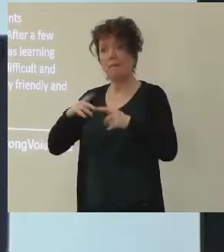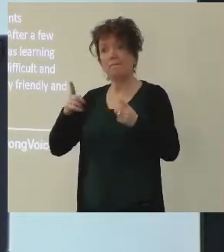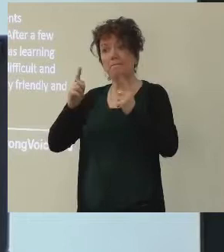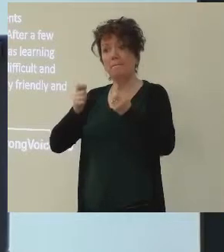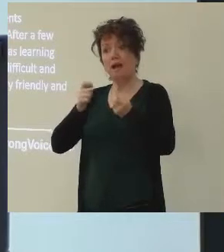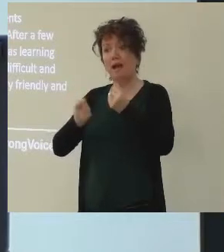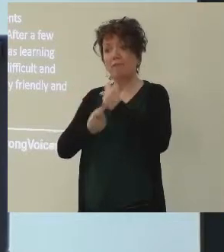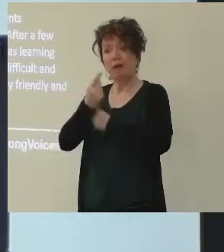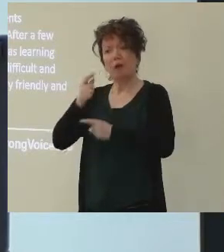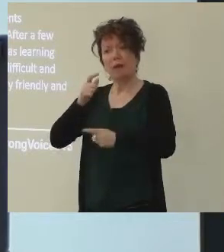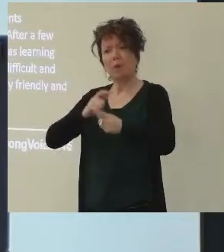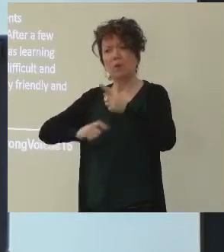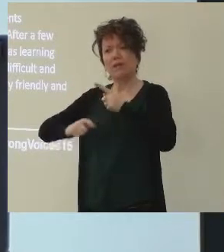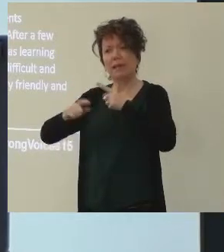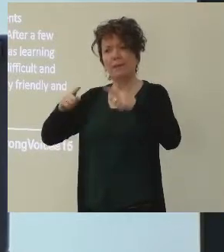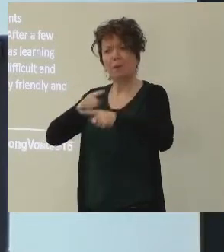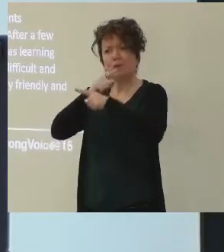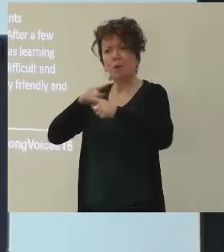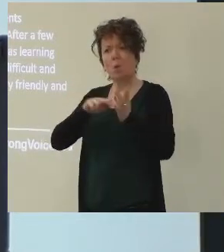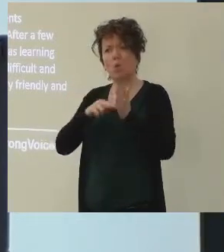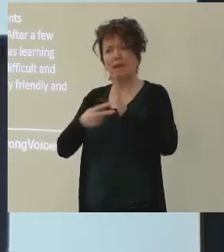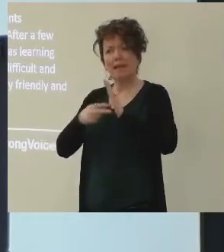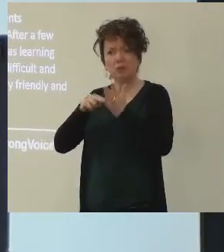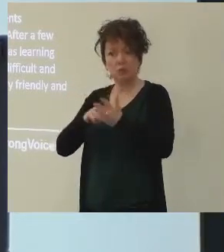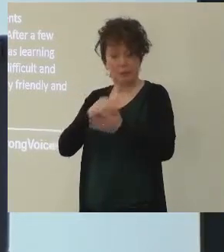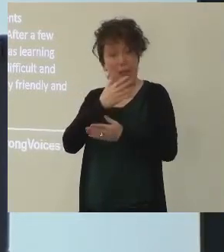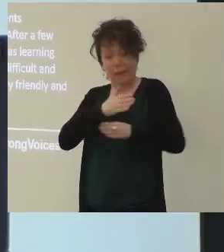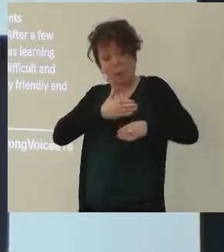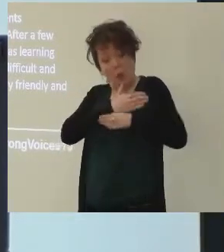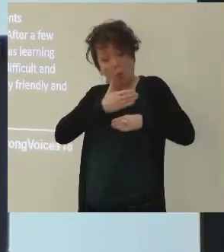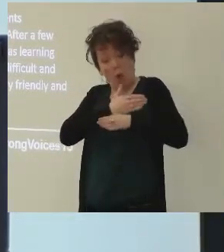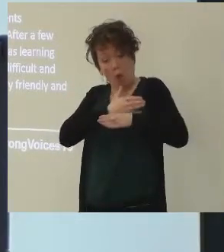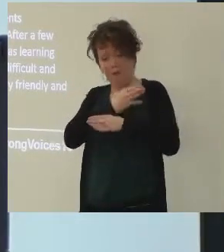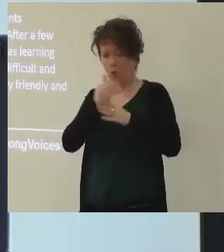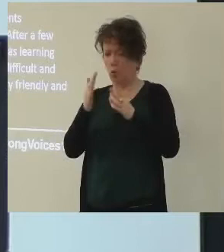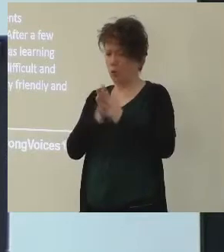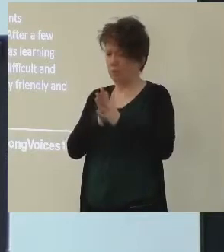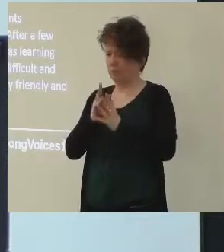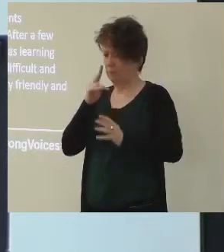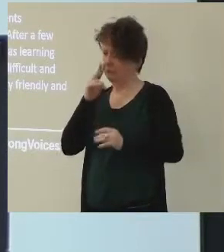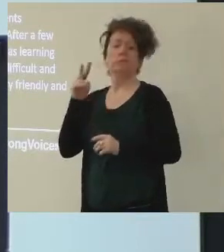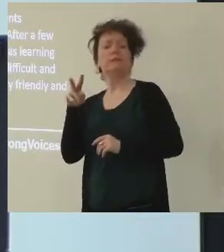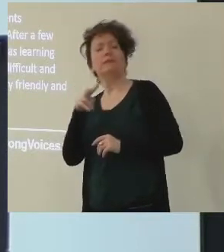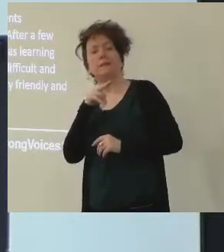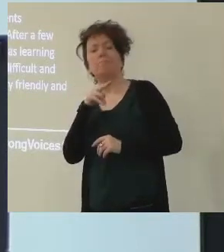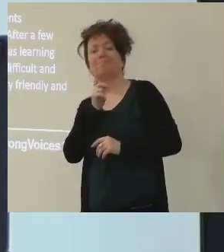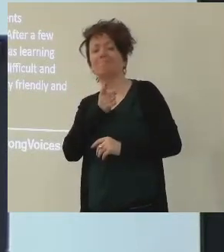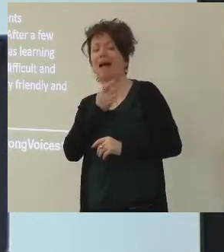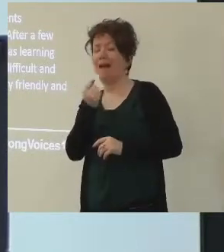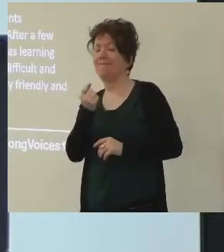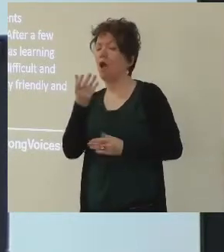music organisation. After a few weeks on the job, it becomes apparent that Farheen has learning